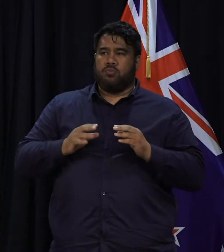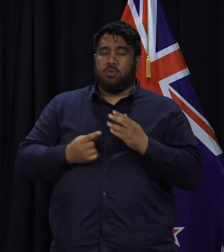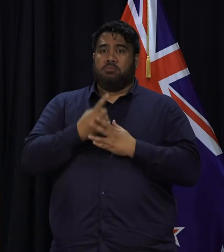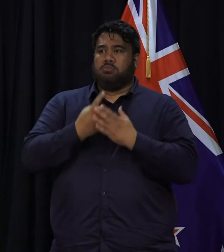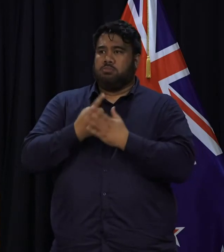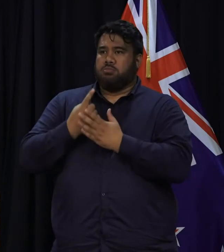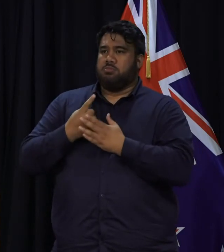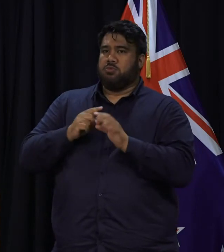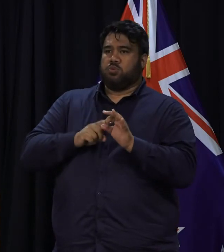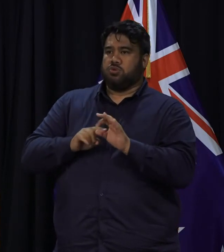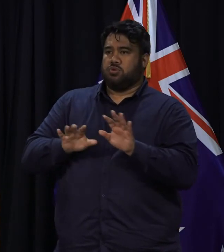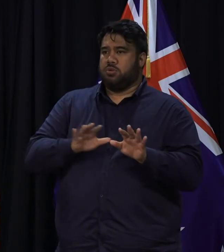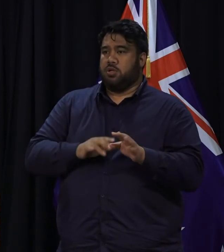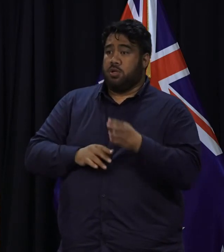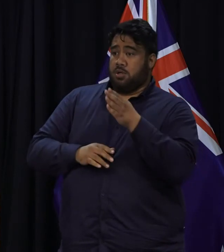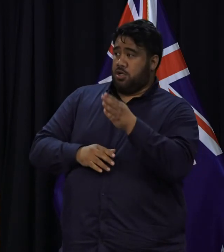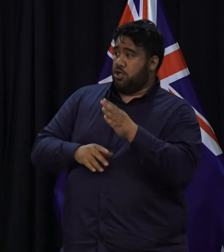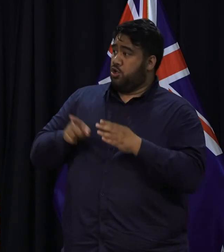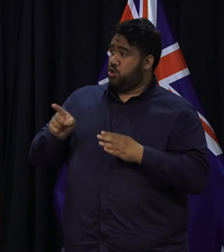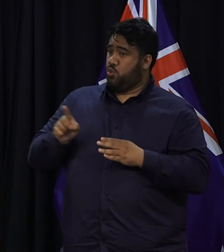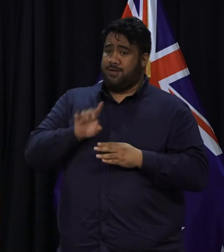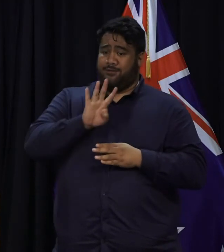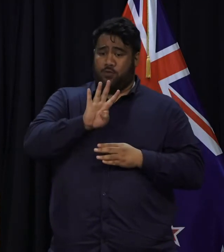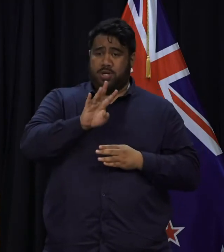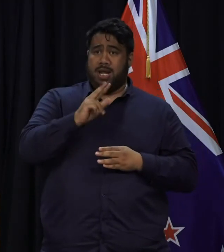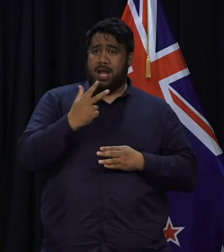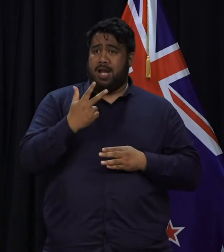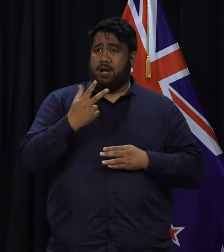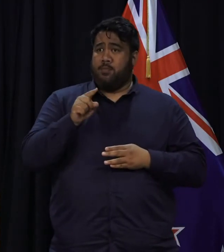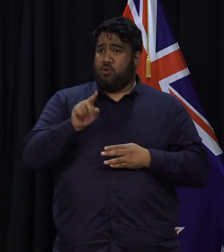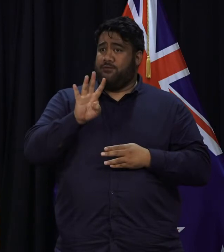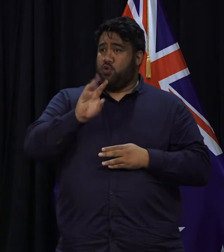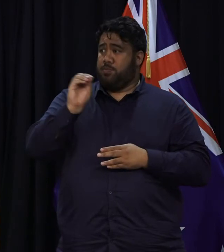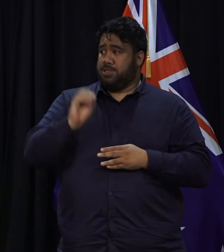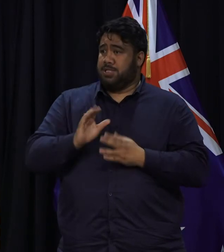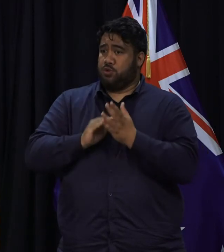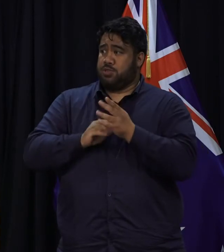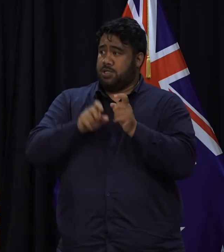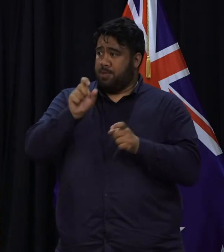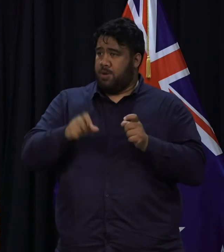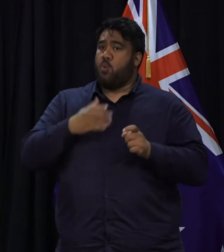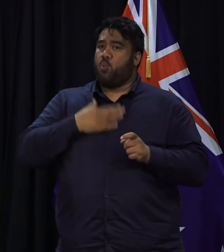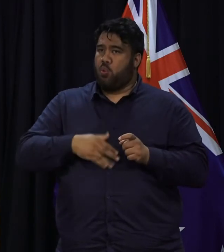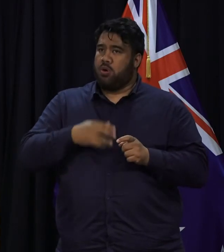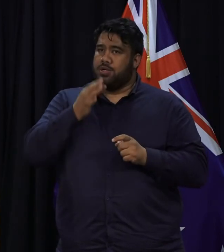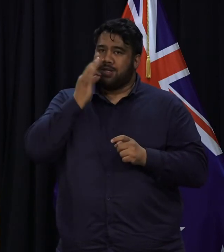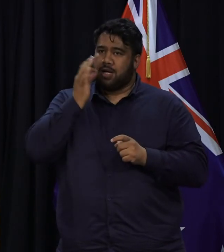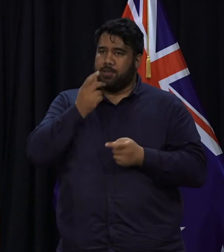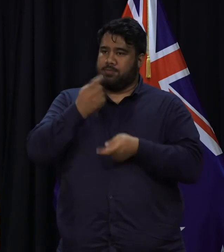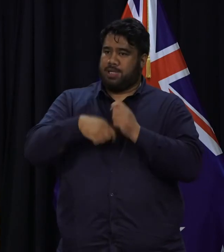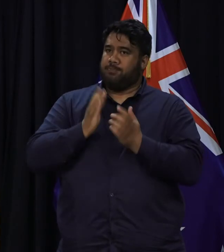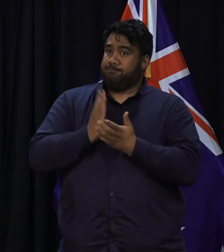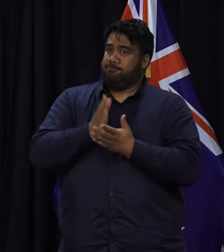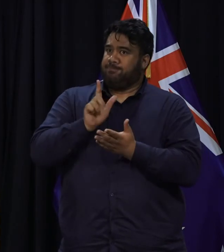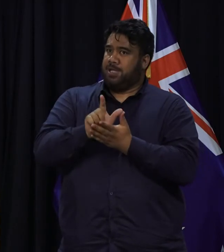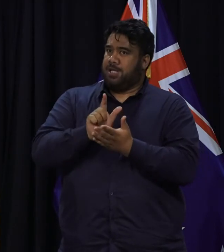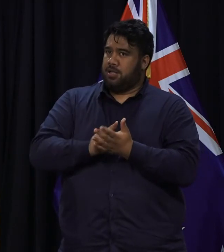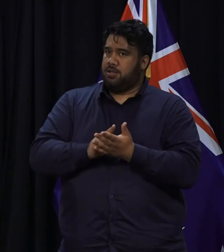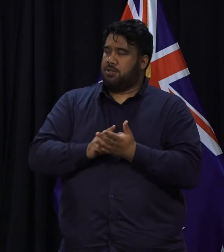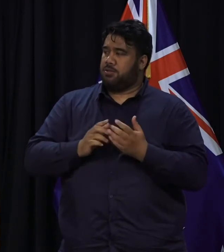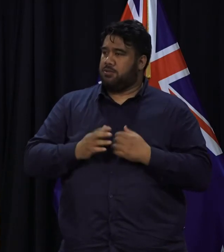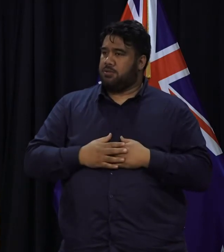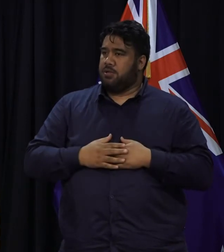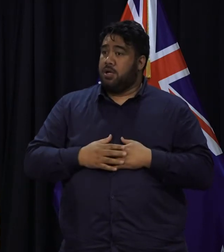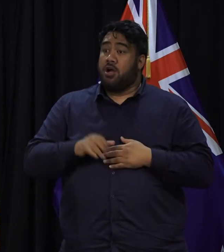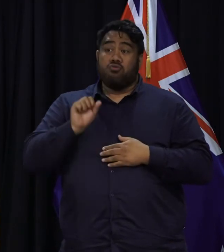for all New Zealanders, you do have 48.4% of New Zealanders who did vote for legalising cannabis. What do you offer that? And the